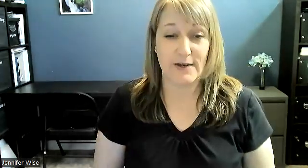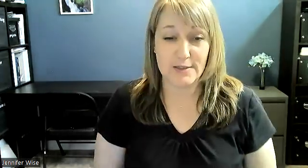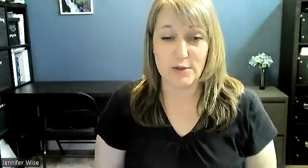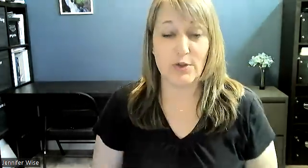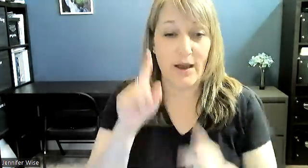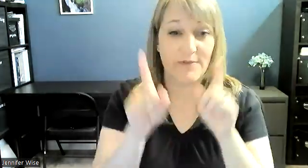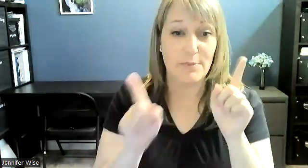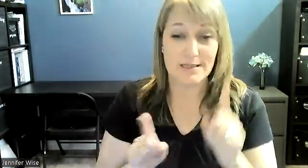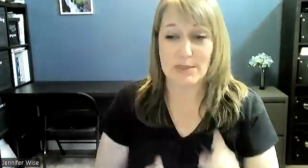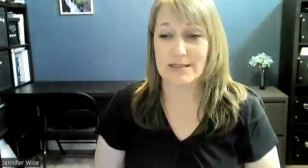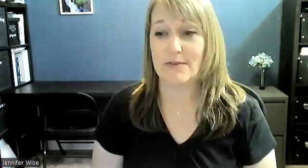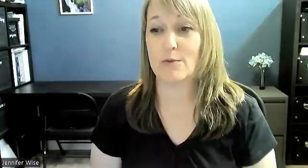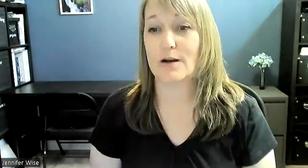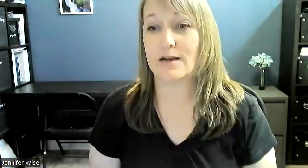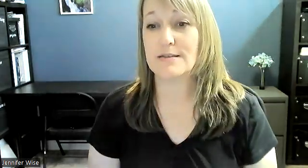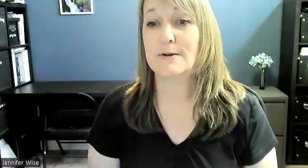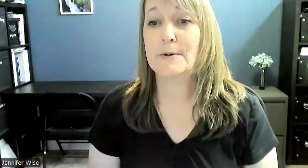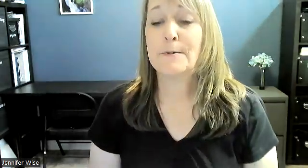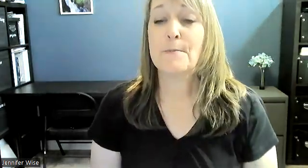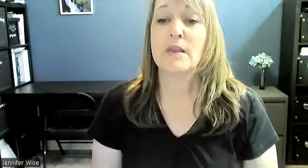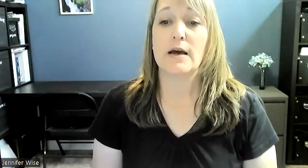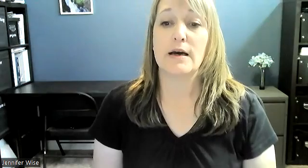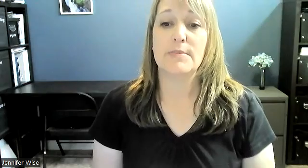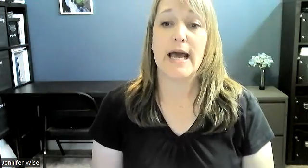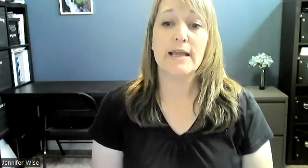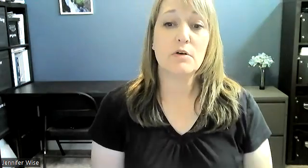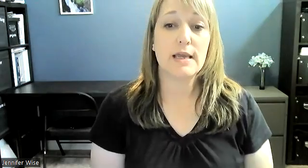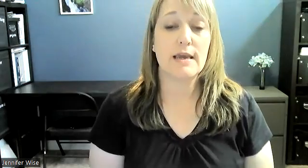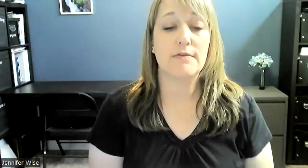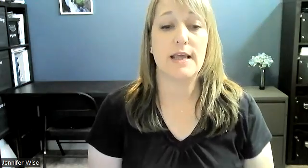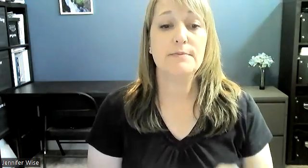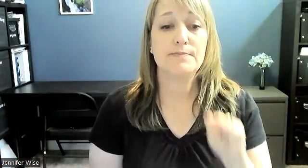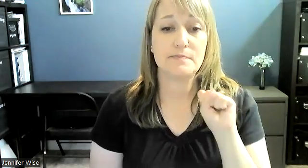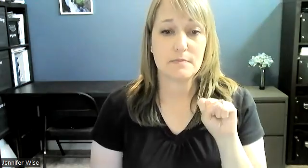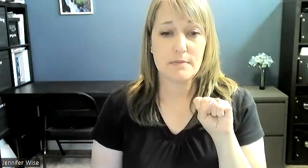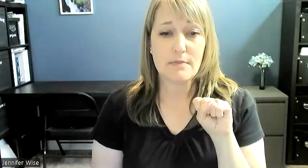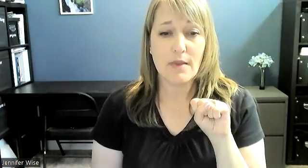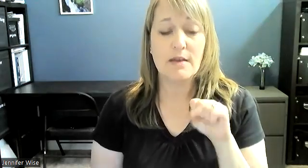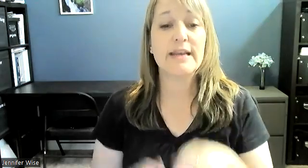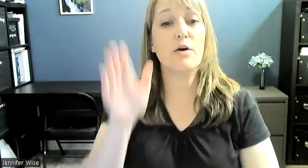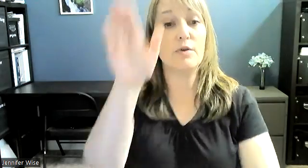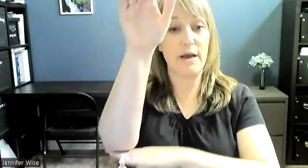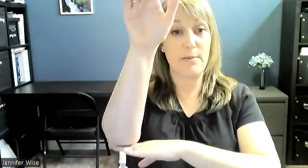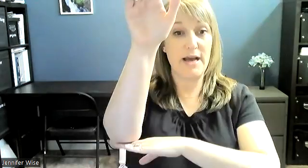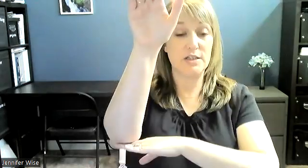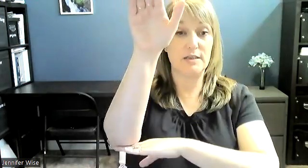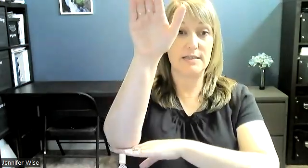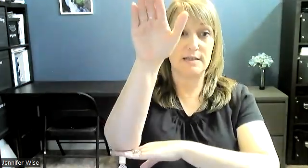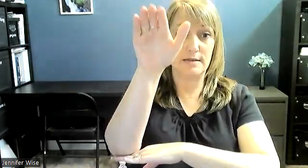too. You don't have to be specific where it is. Night or evening. Now imagine that the sun has